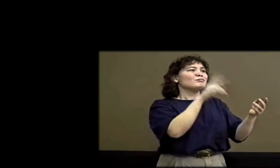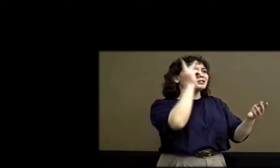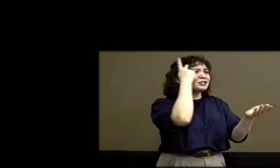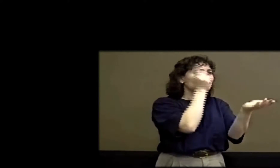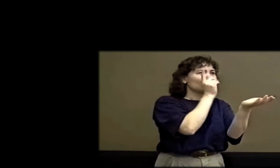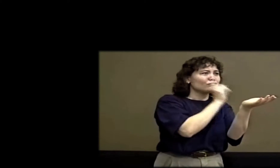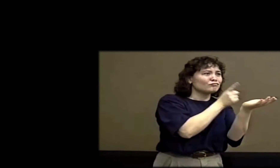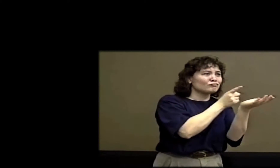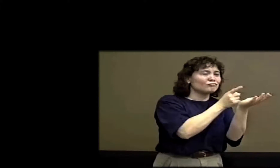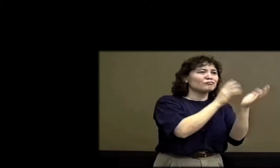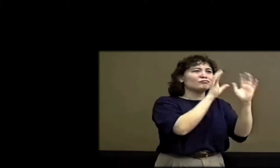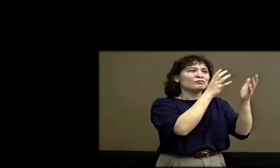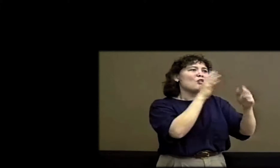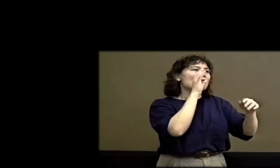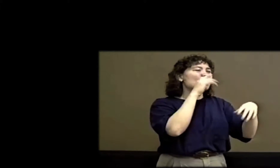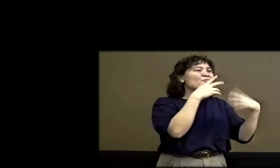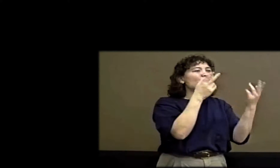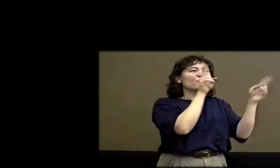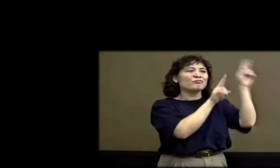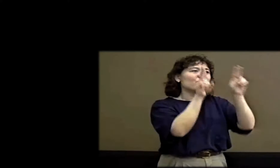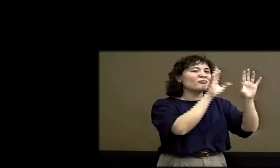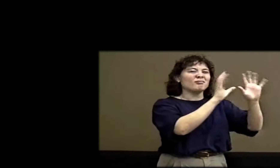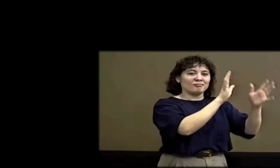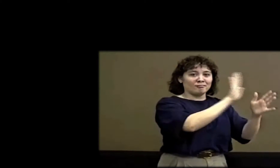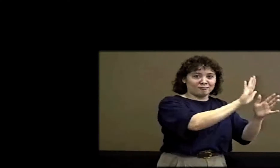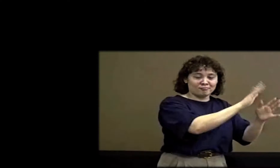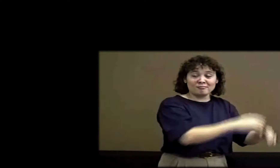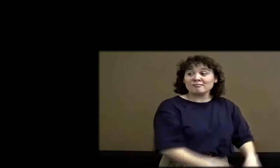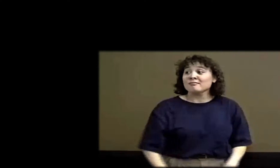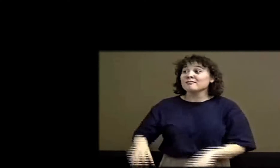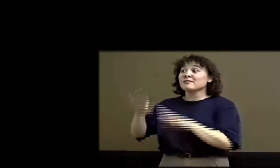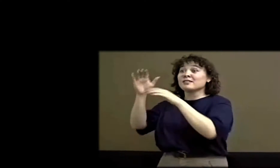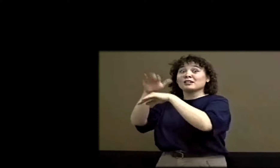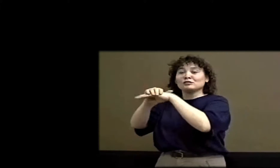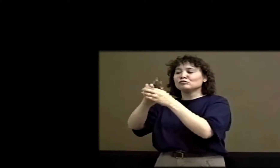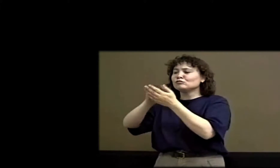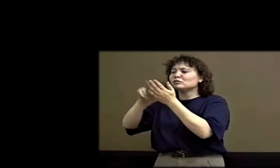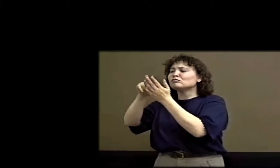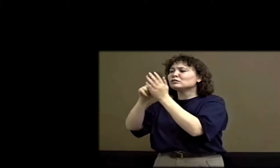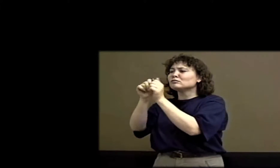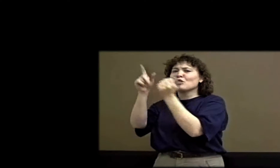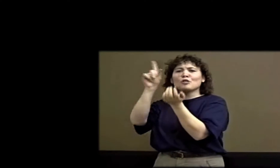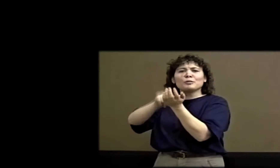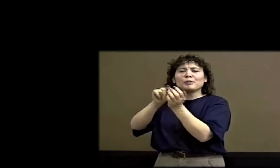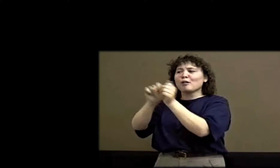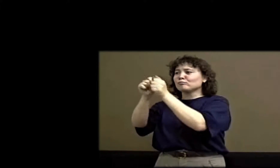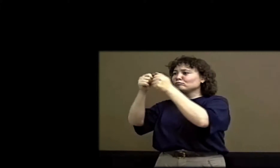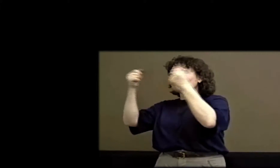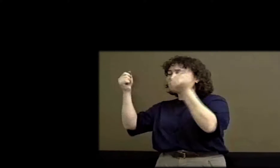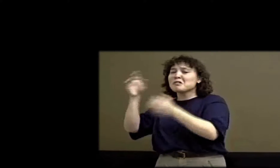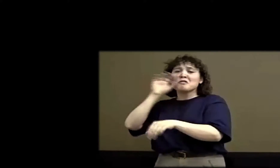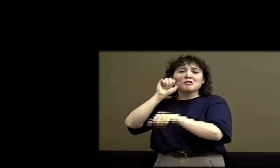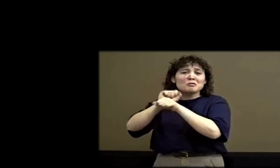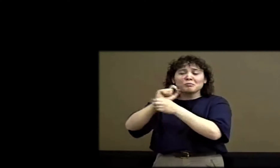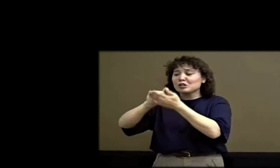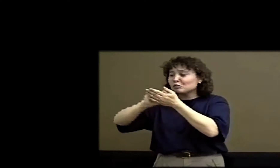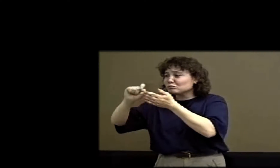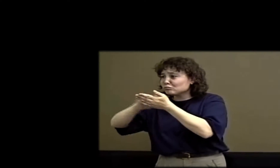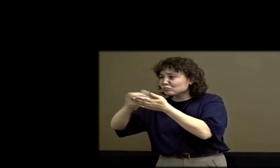topics such as politics. I would read in English, such as when I read the newspaper or when doing my homework or when watching TV with captions. I would use